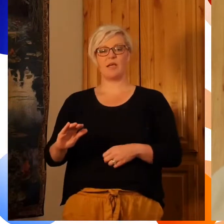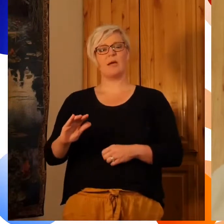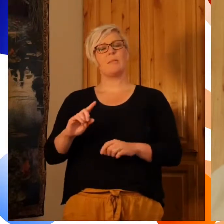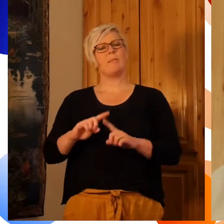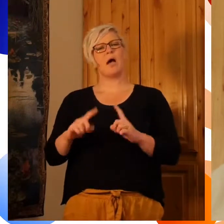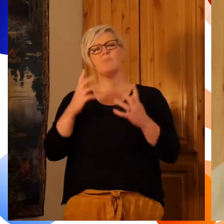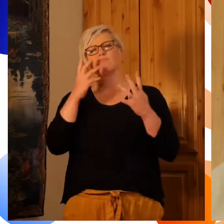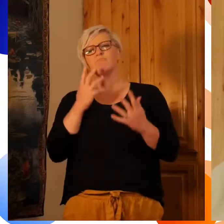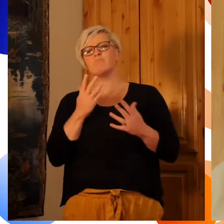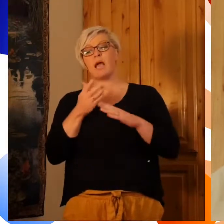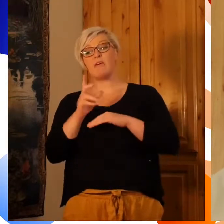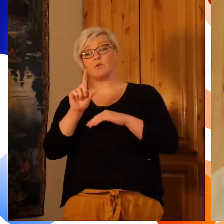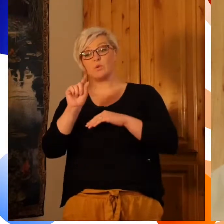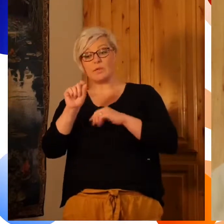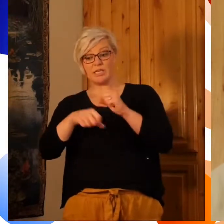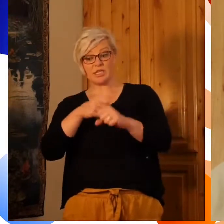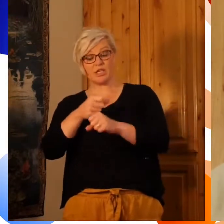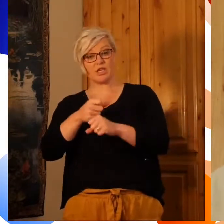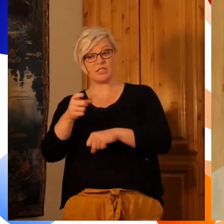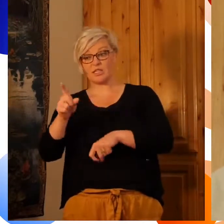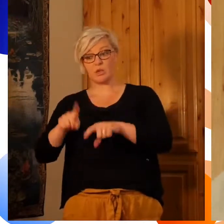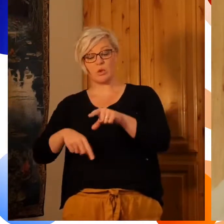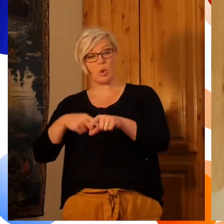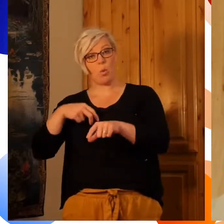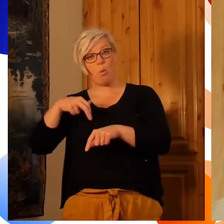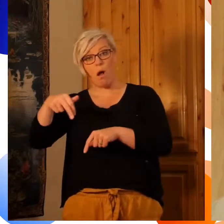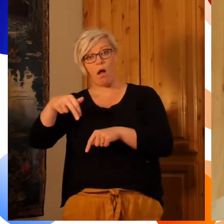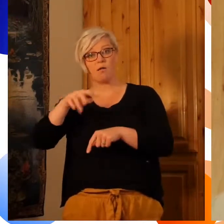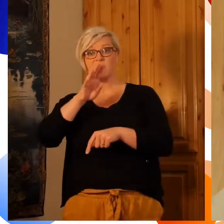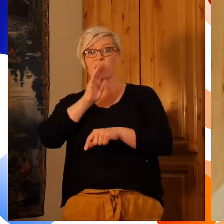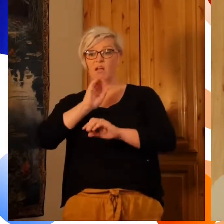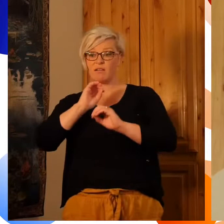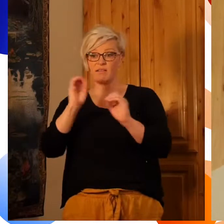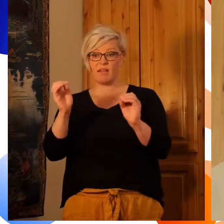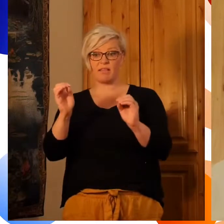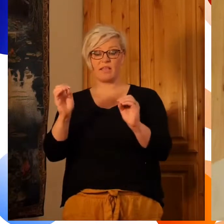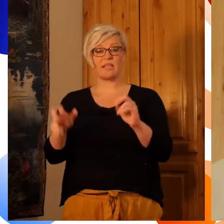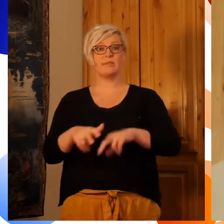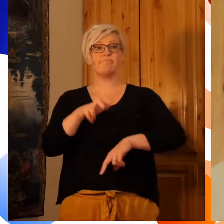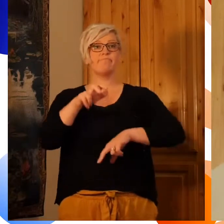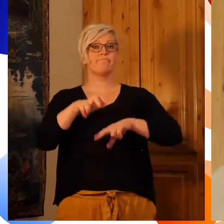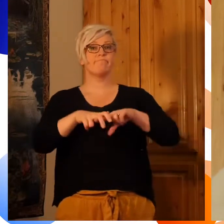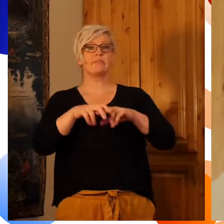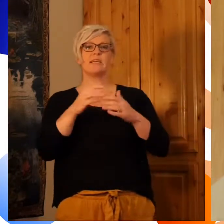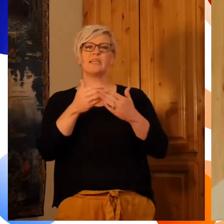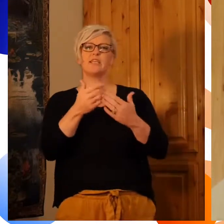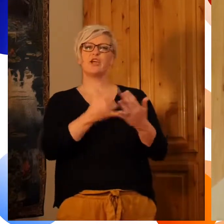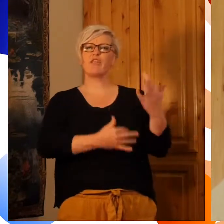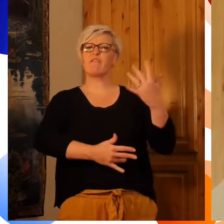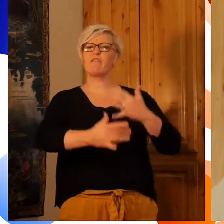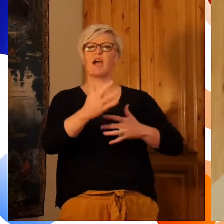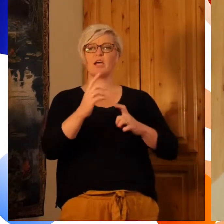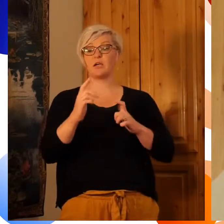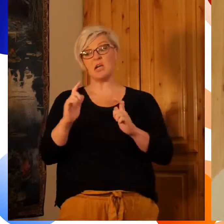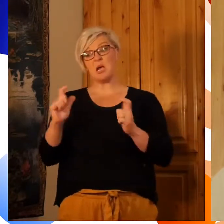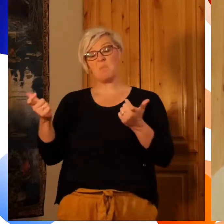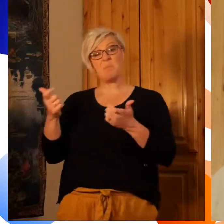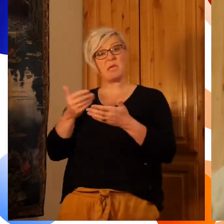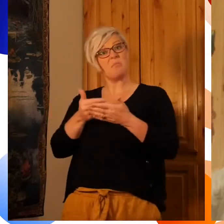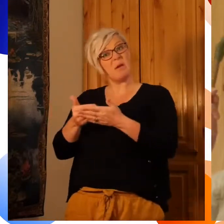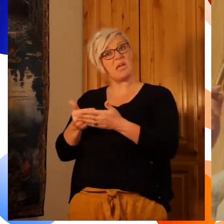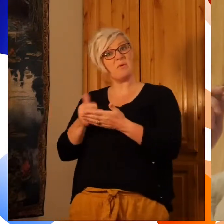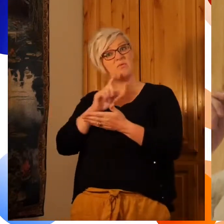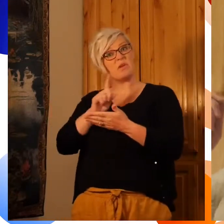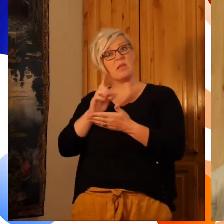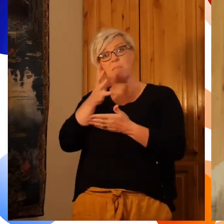years, could neither walk nor talk and had to sit in a chair by the fire, a great big baby that had to be fed by his mother.